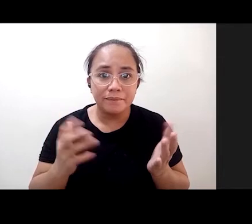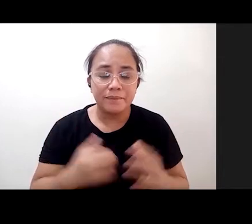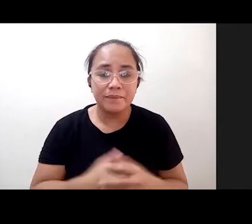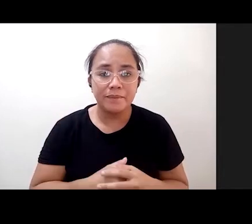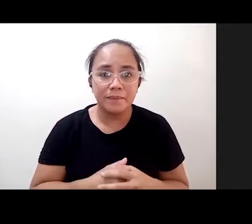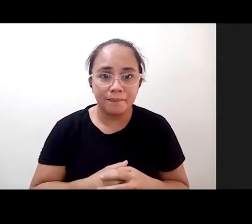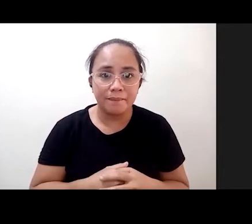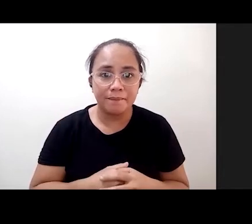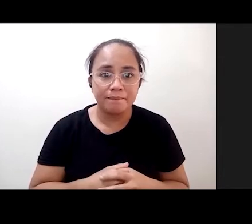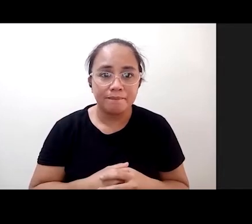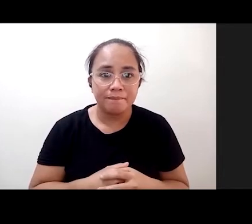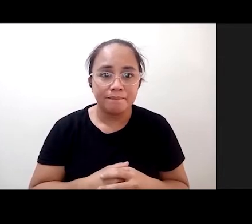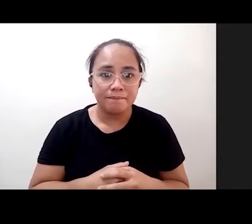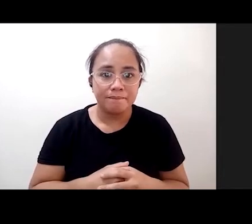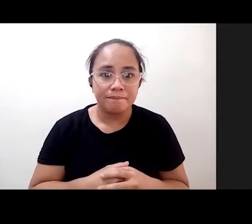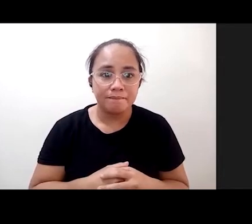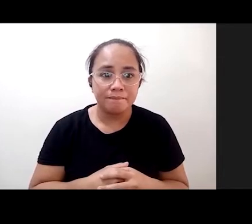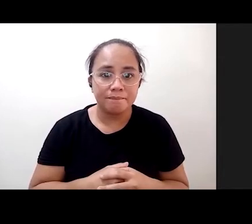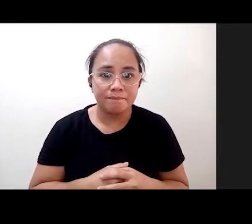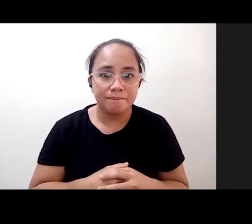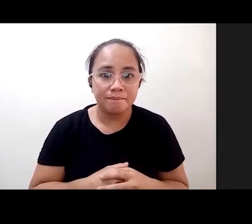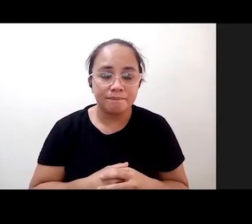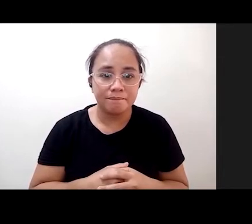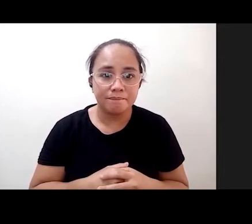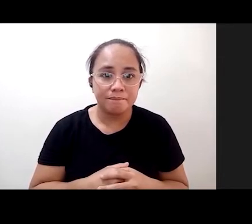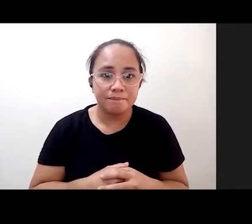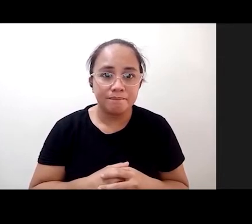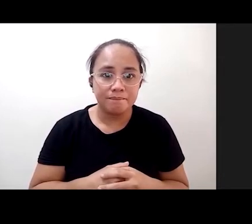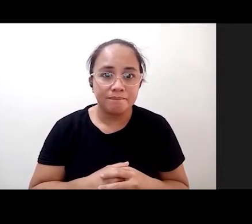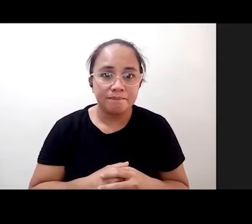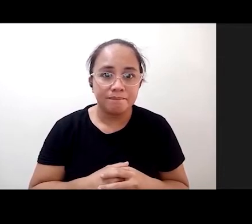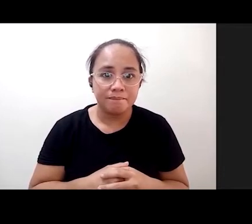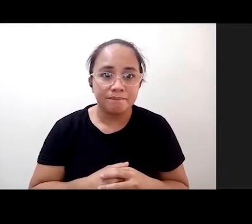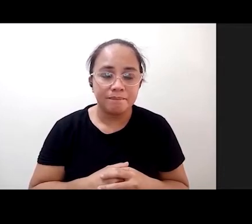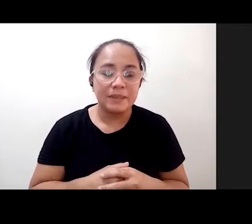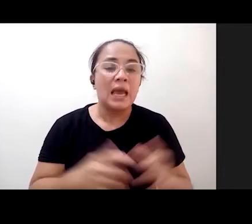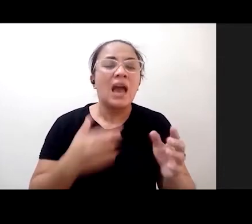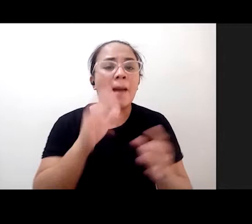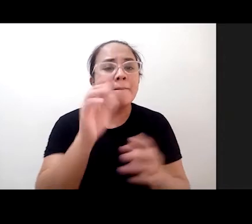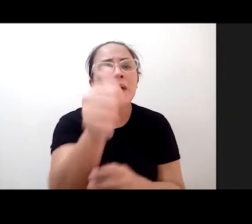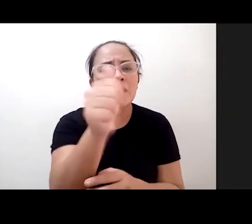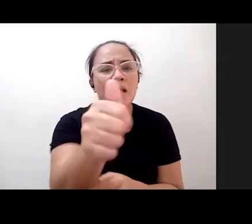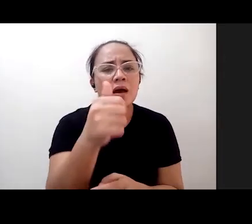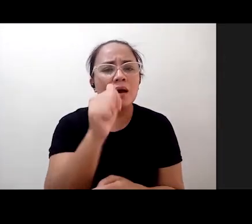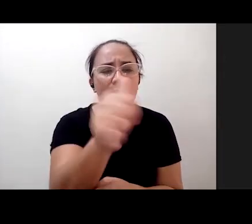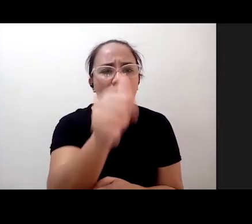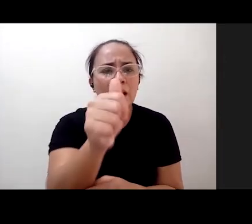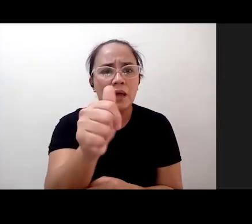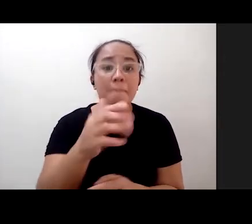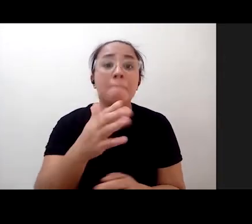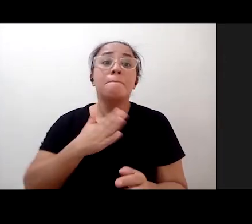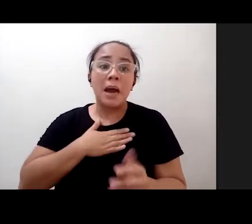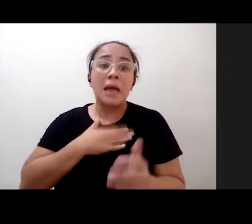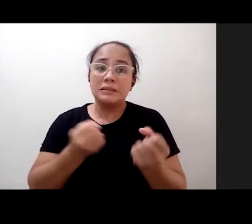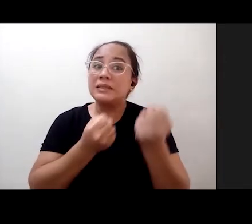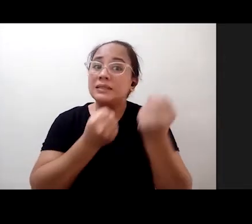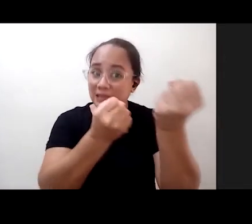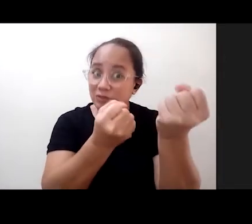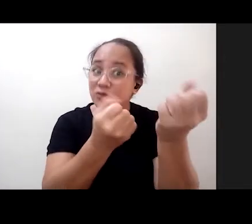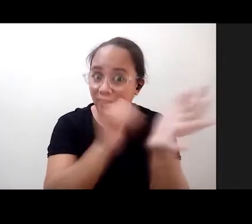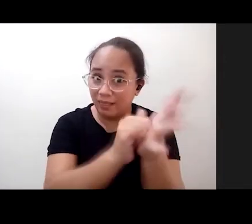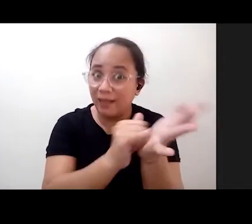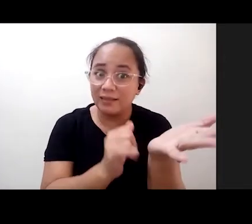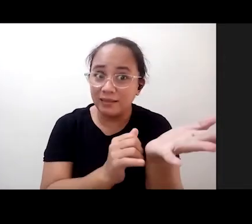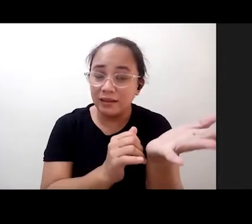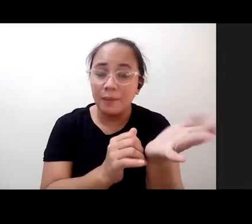So we need to insert that in. It's up to you. That would be my suggestion. That way people know